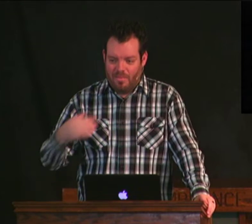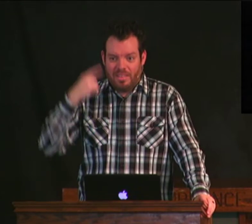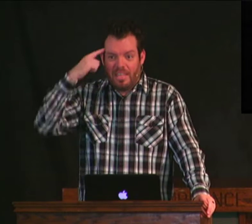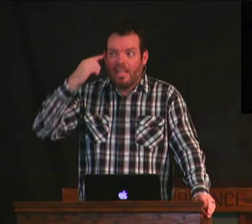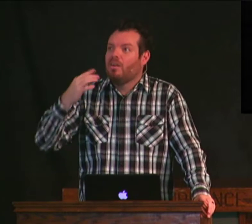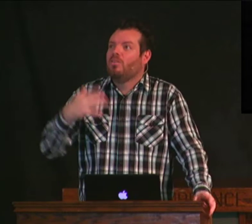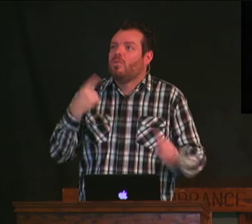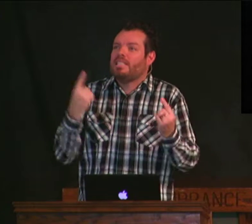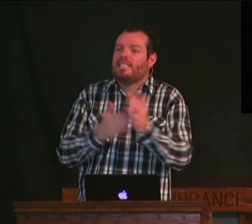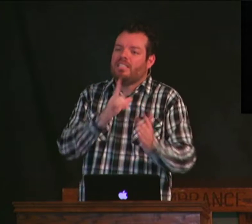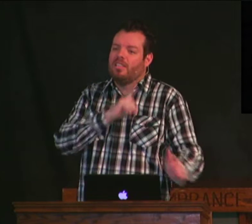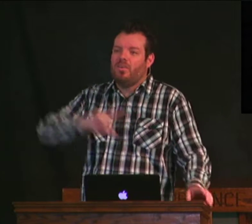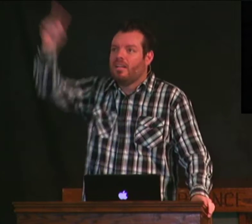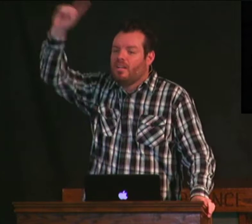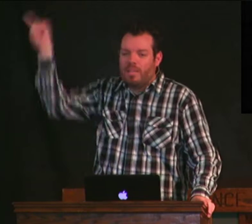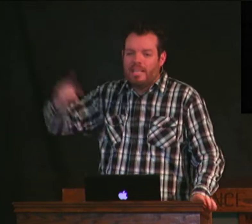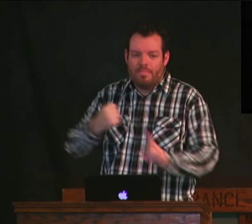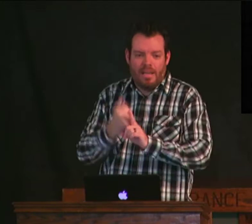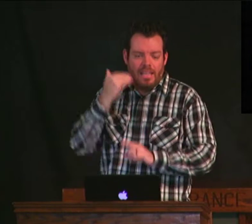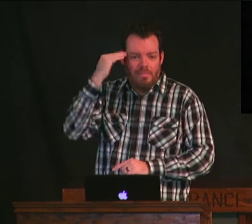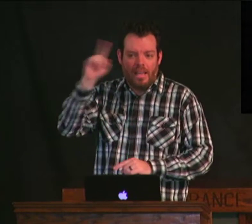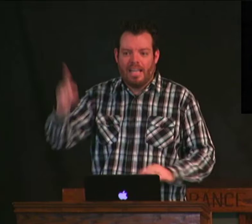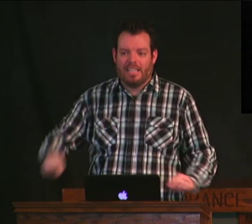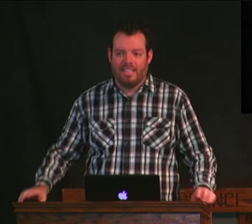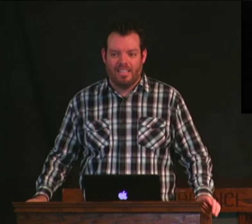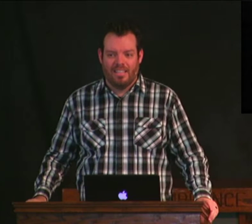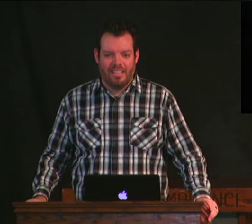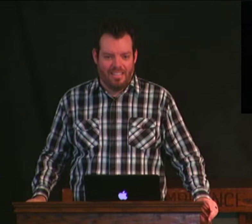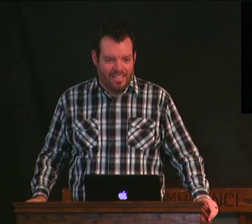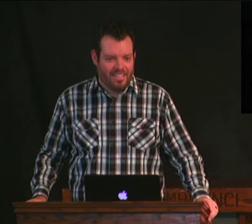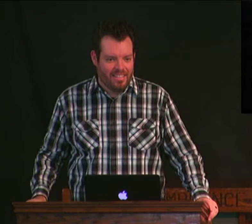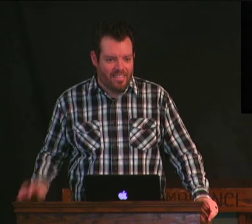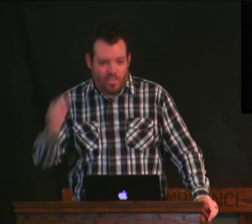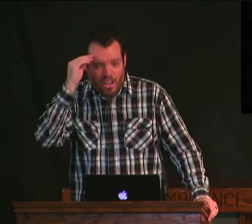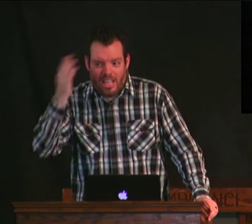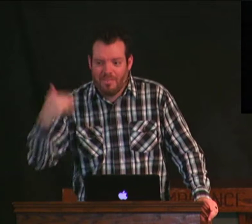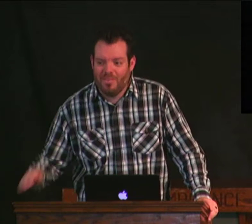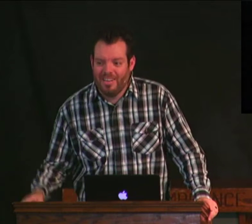We think like, oh no, we're sinning against the Lord. We're going to hit by the head by lightning. Have you thought of that before?